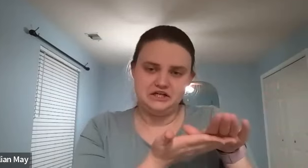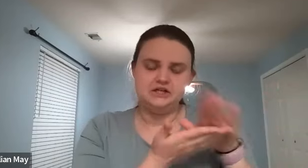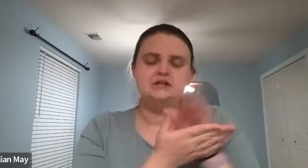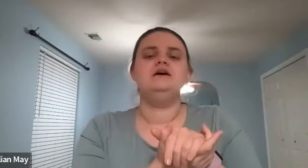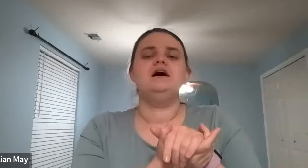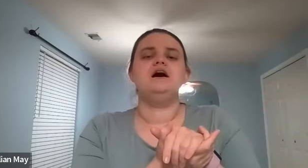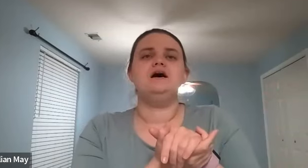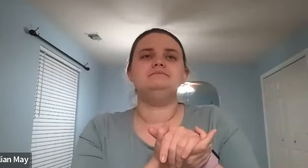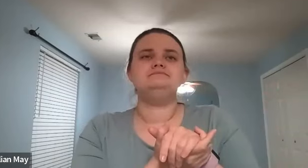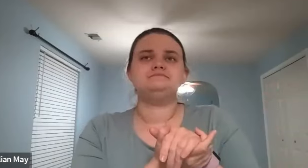here.